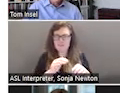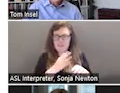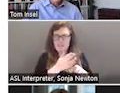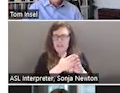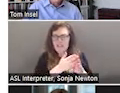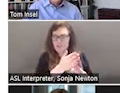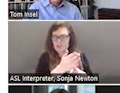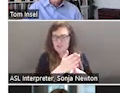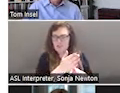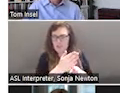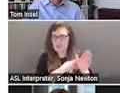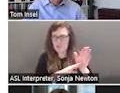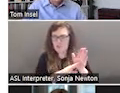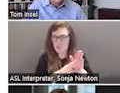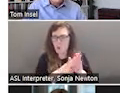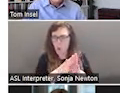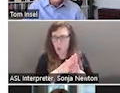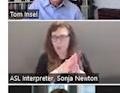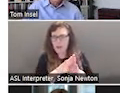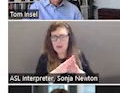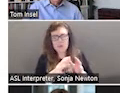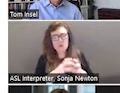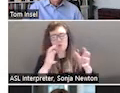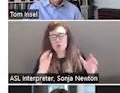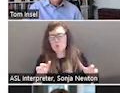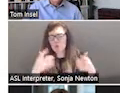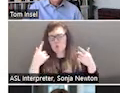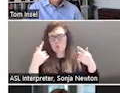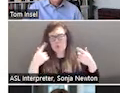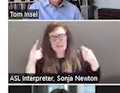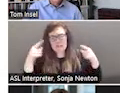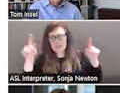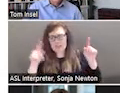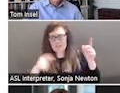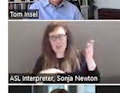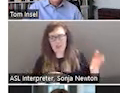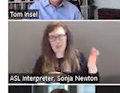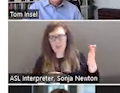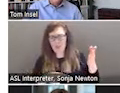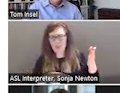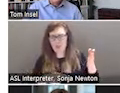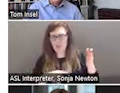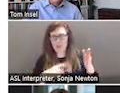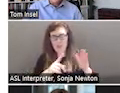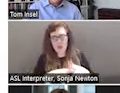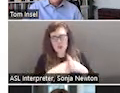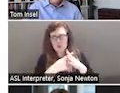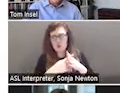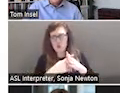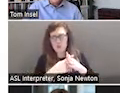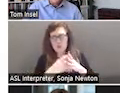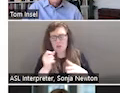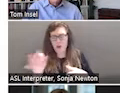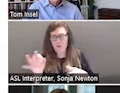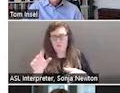ways, I must say, I think way too successful. One could argue that they are the source of so much toxic stuff that's happened in our